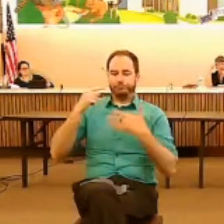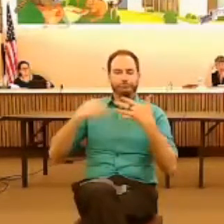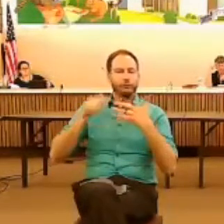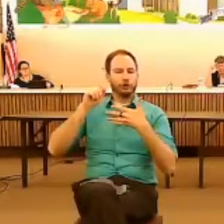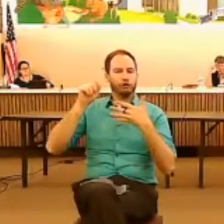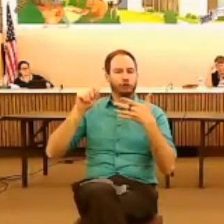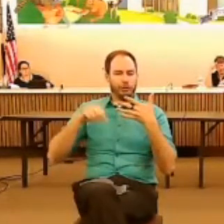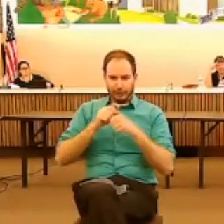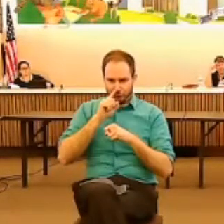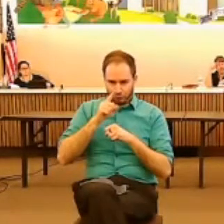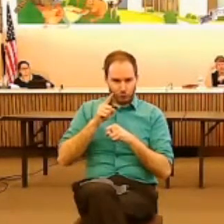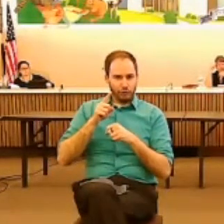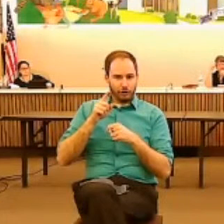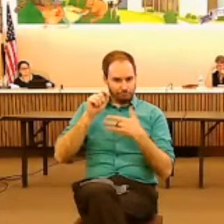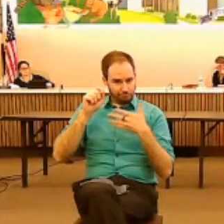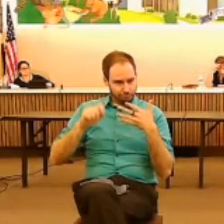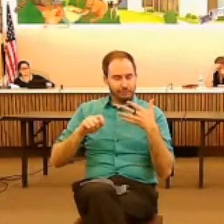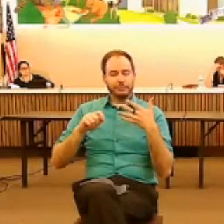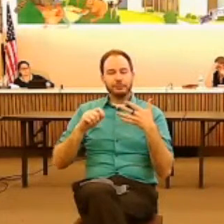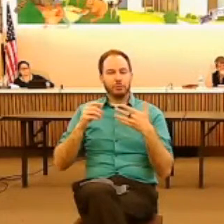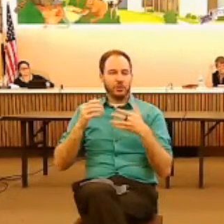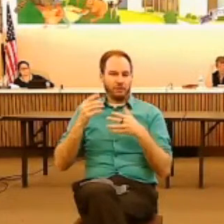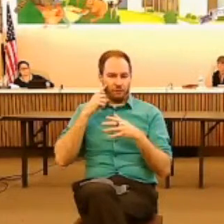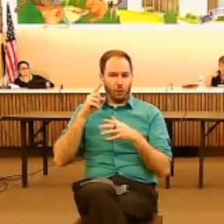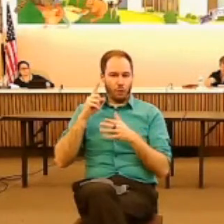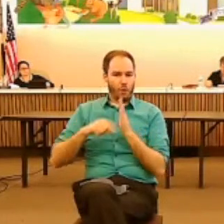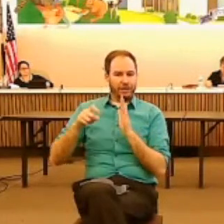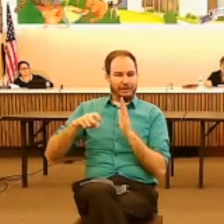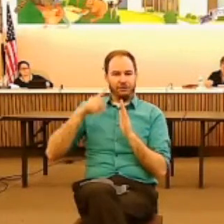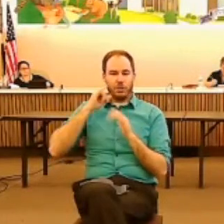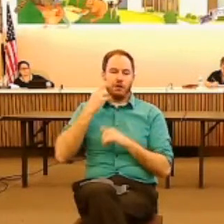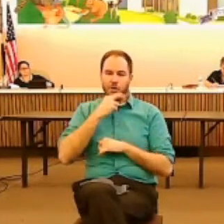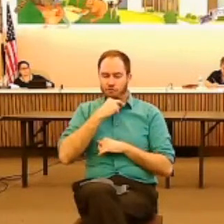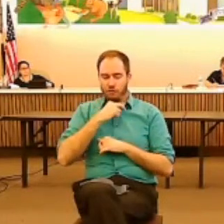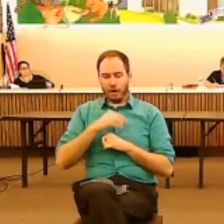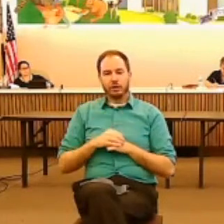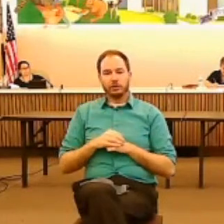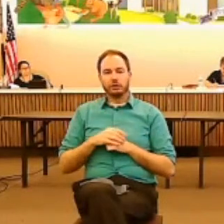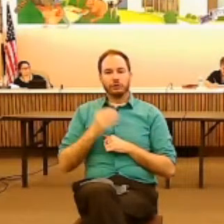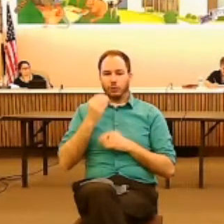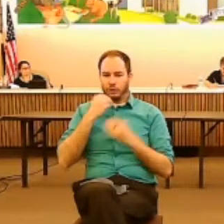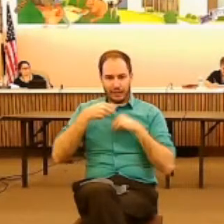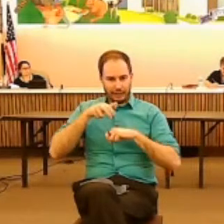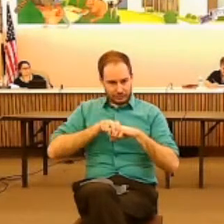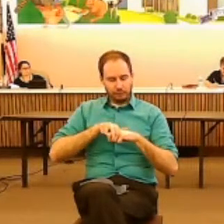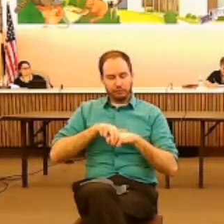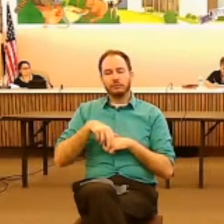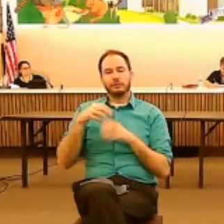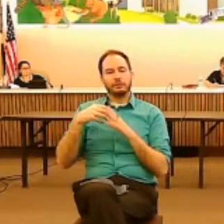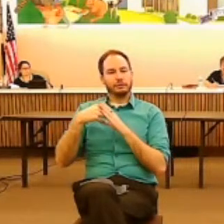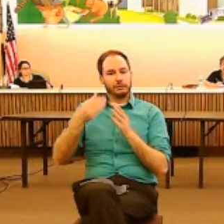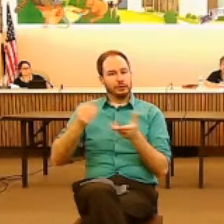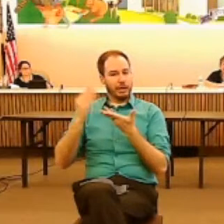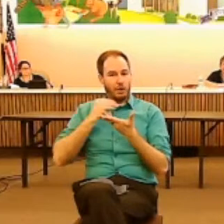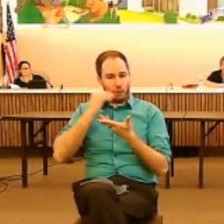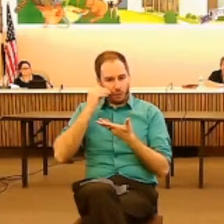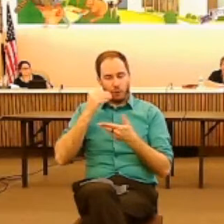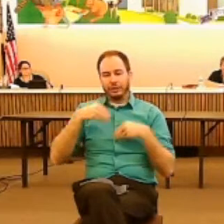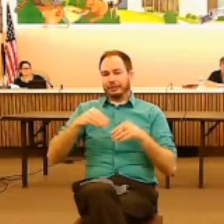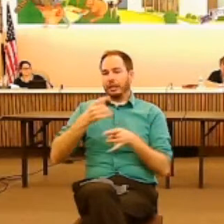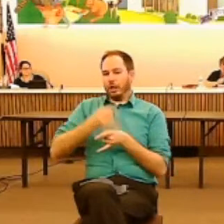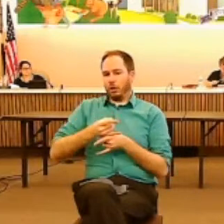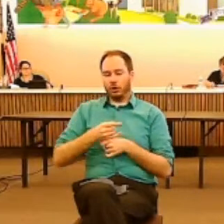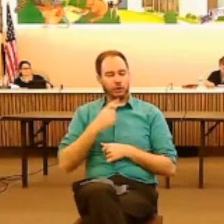other, I Yeah. want to make sure we hit all the categories that you need for the restaurant. So it's dine-in, takeout, and alcohol sold.